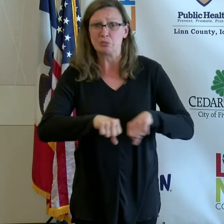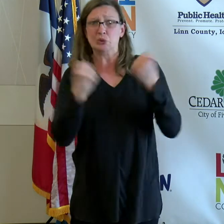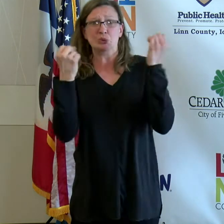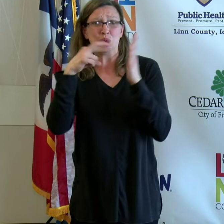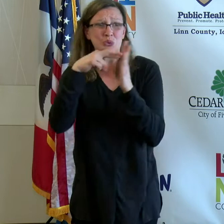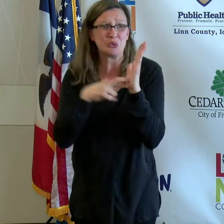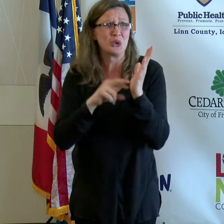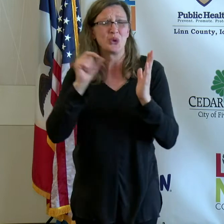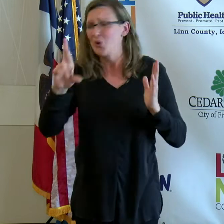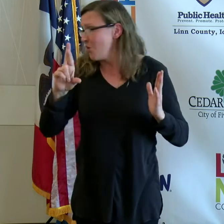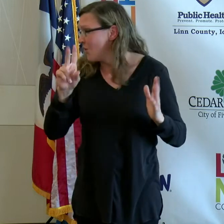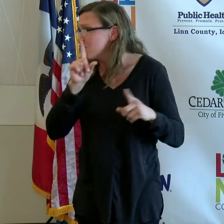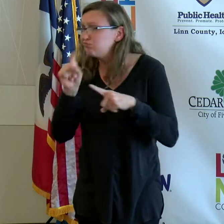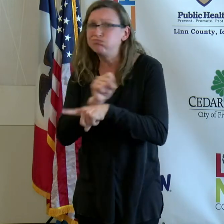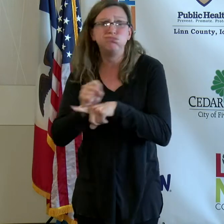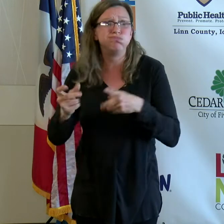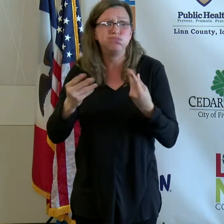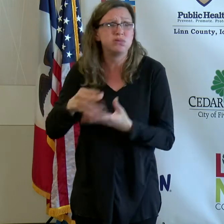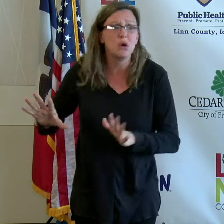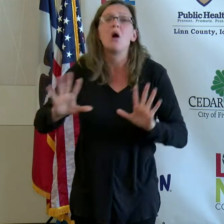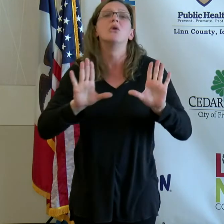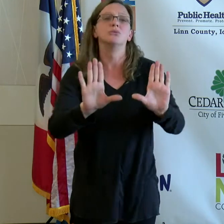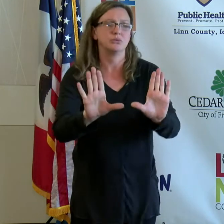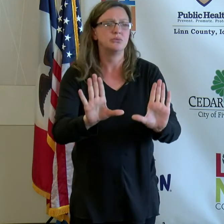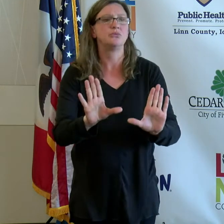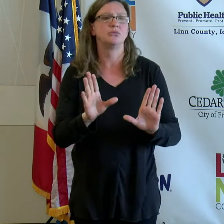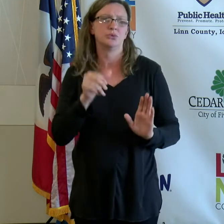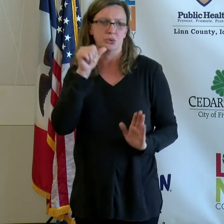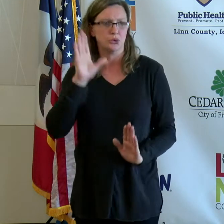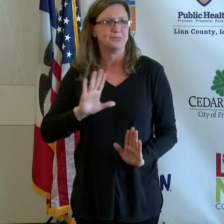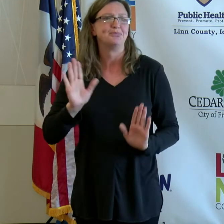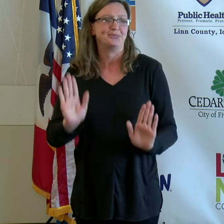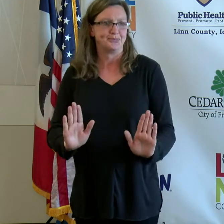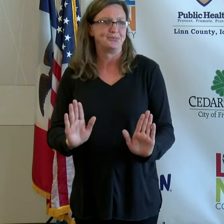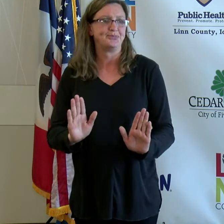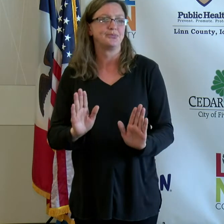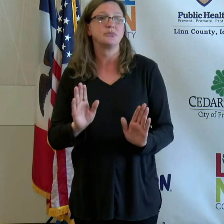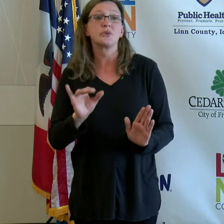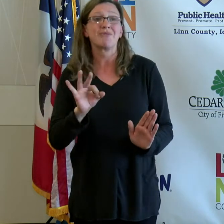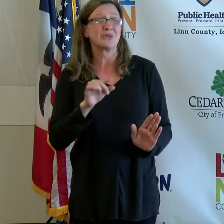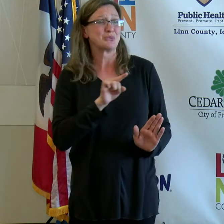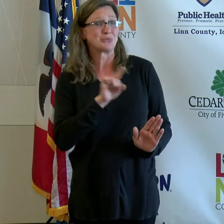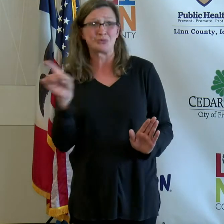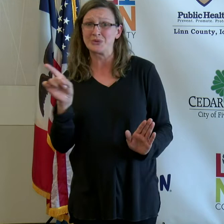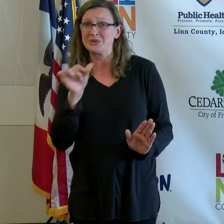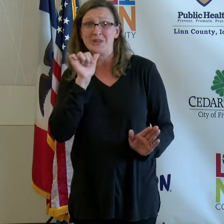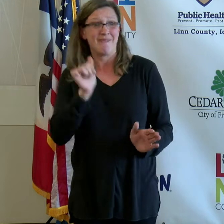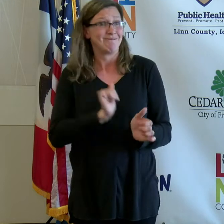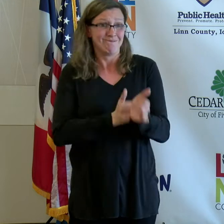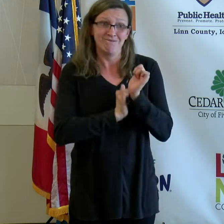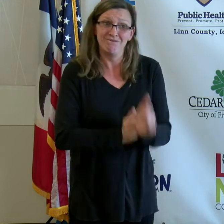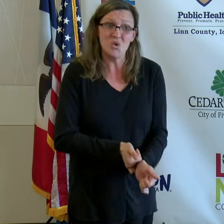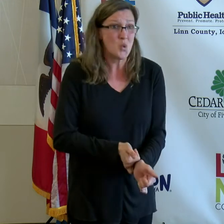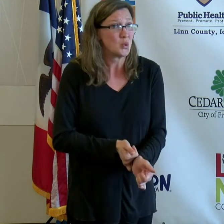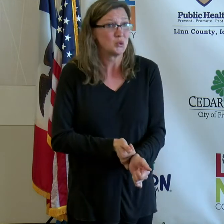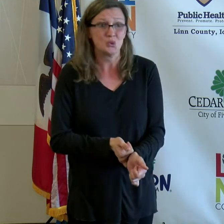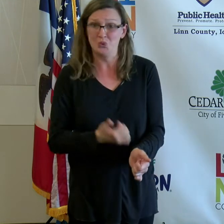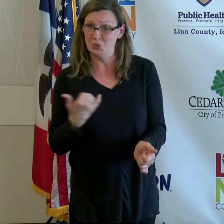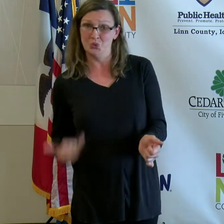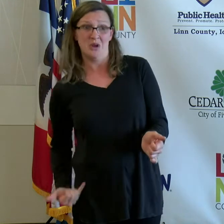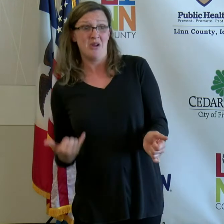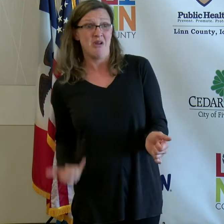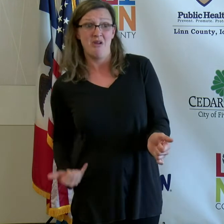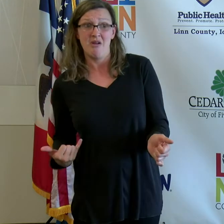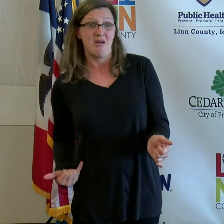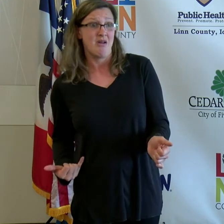renewal. And I'm telling you that if there's a violation of the orders that are in place during this pandemic,